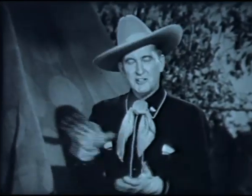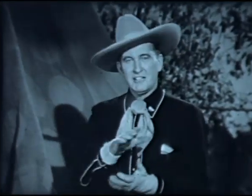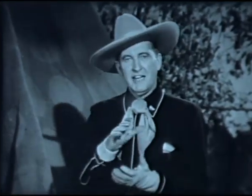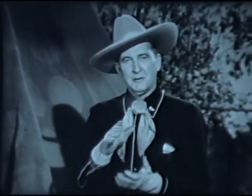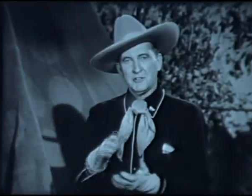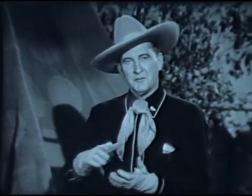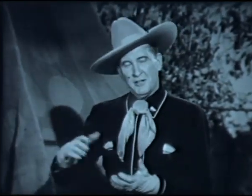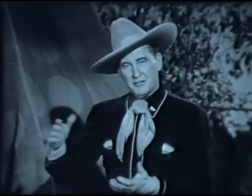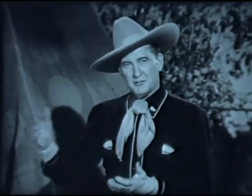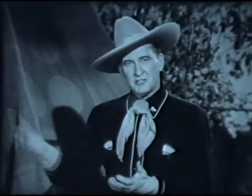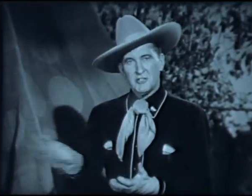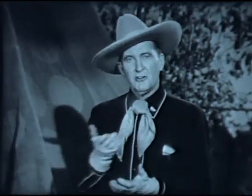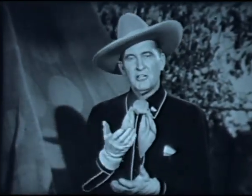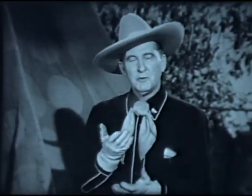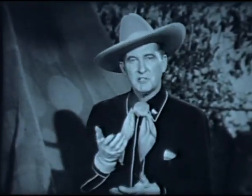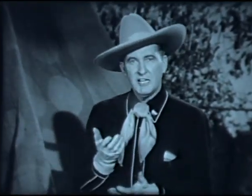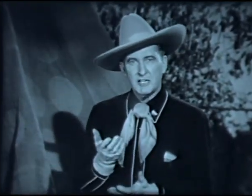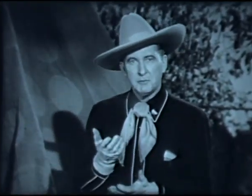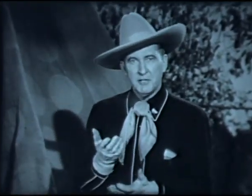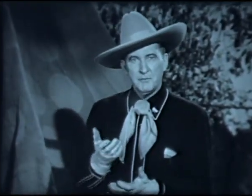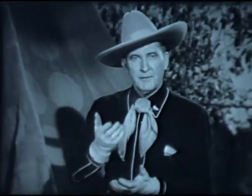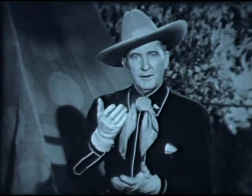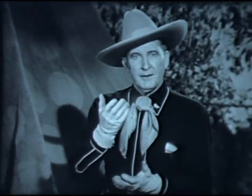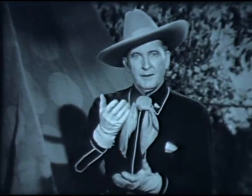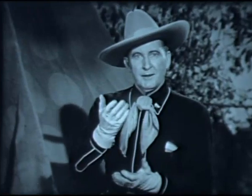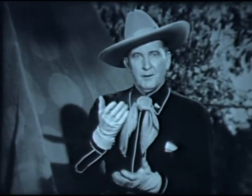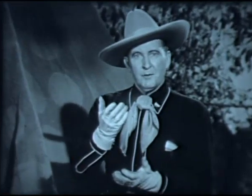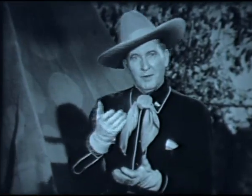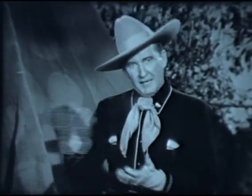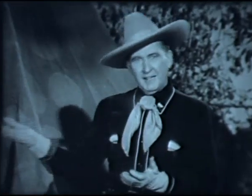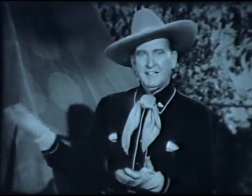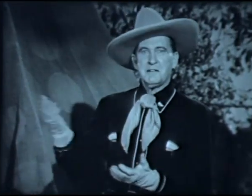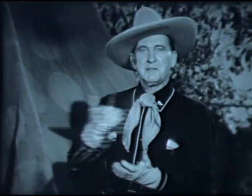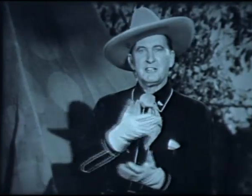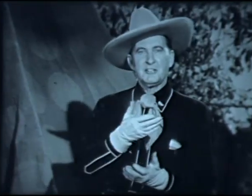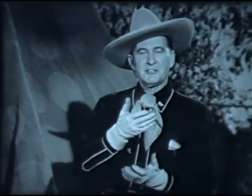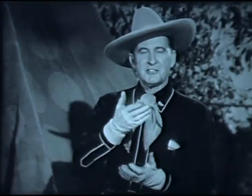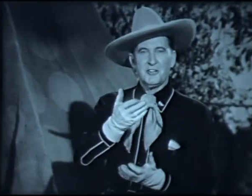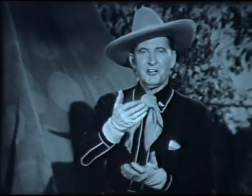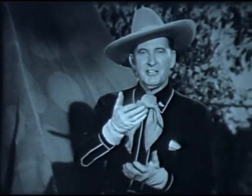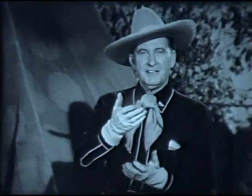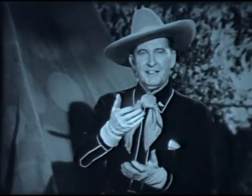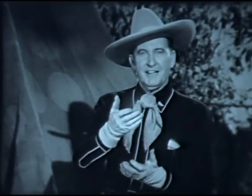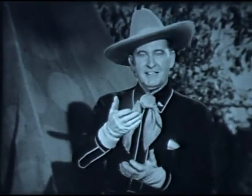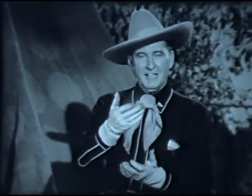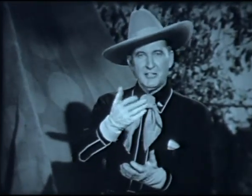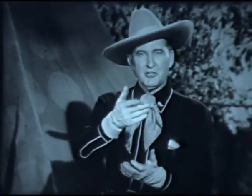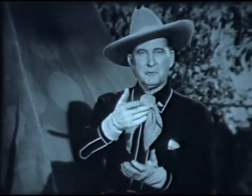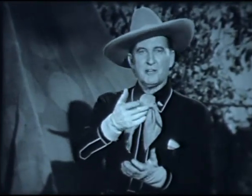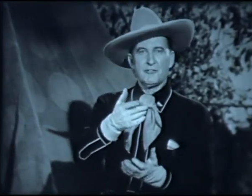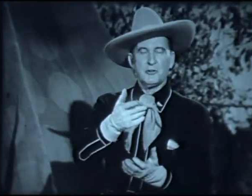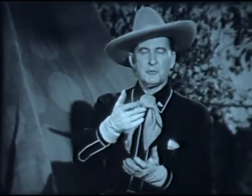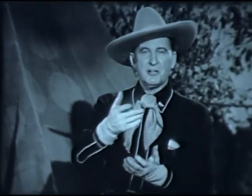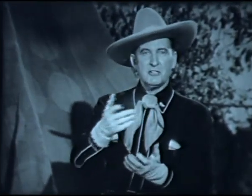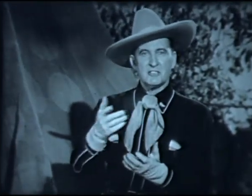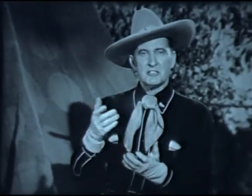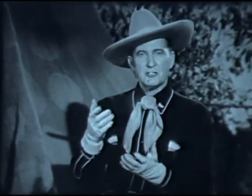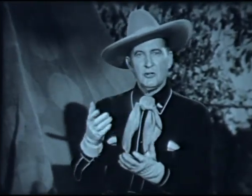universal language. So the story he was telling me, well, I'll let him continue the story and I'll interpret it for you because it's a story,